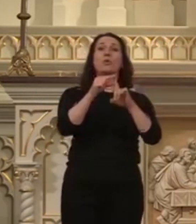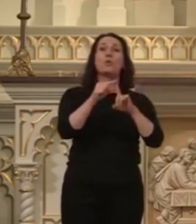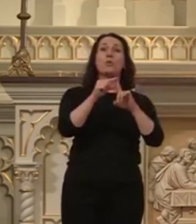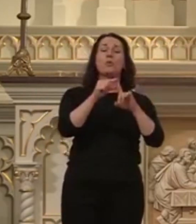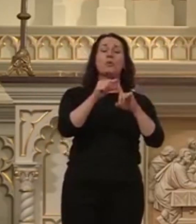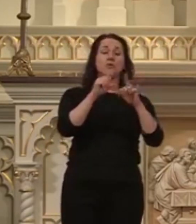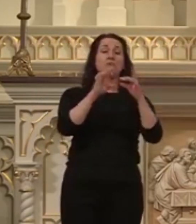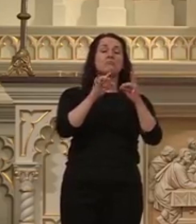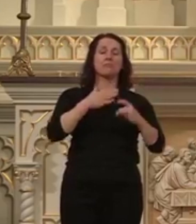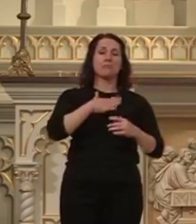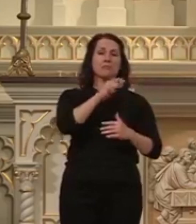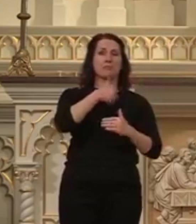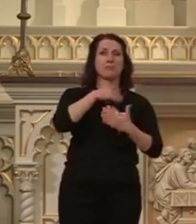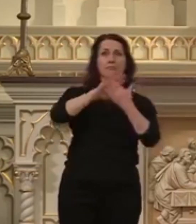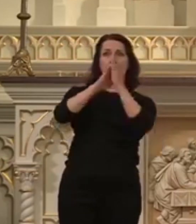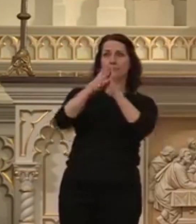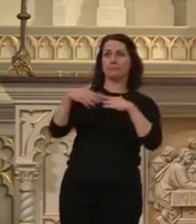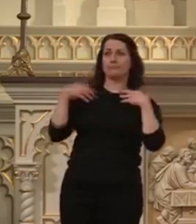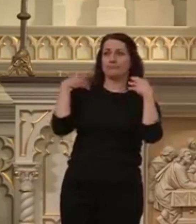be healed.